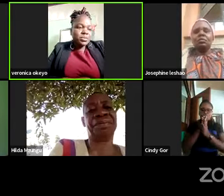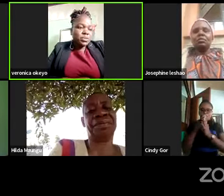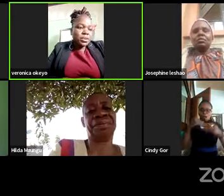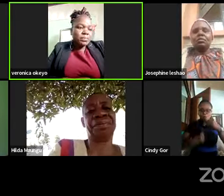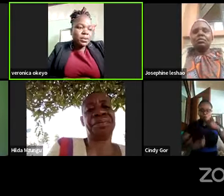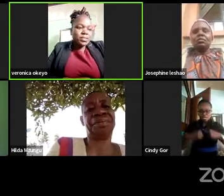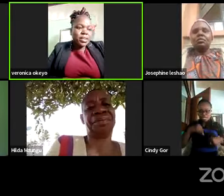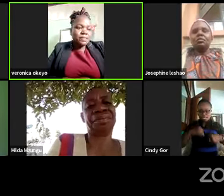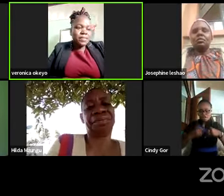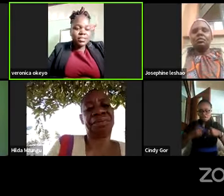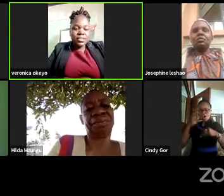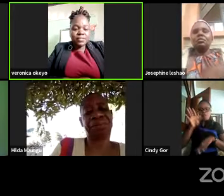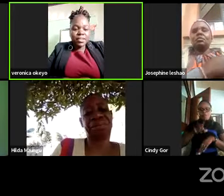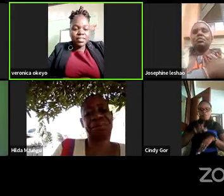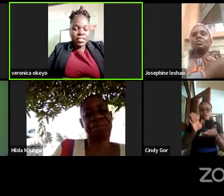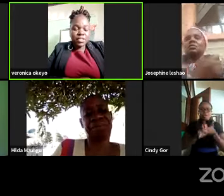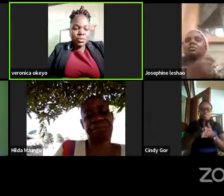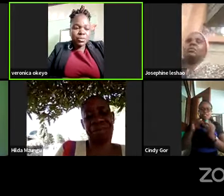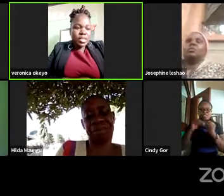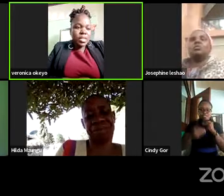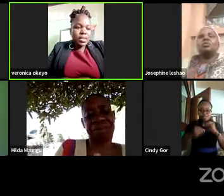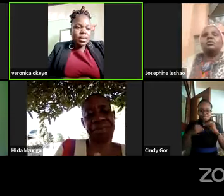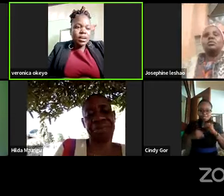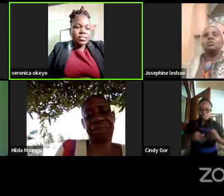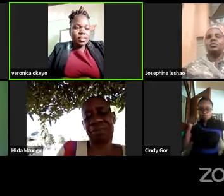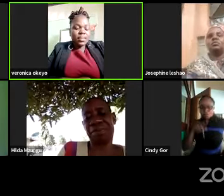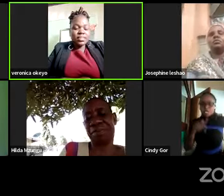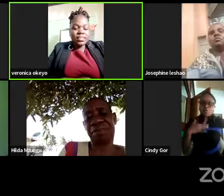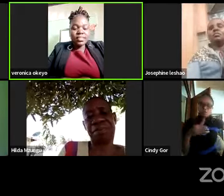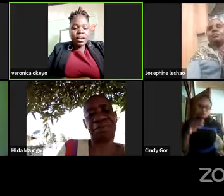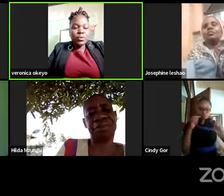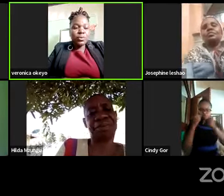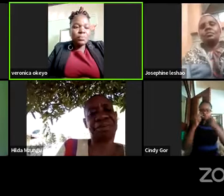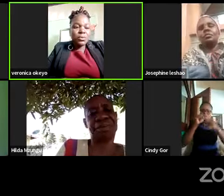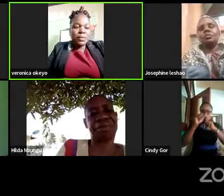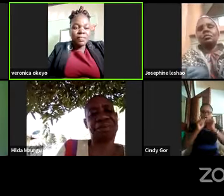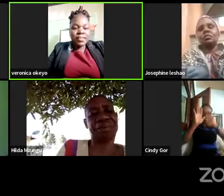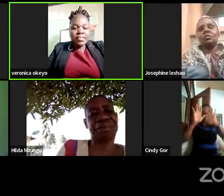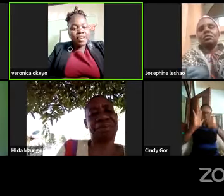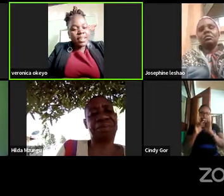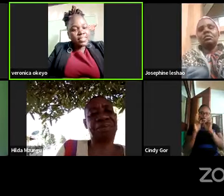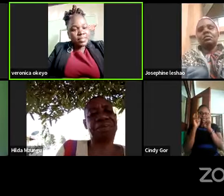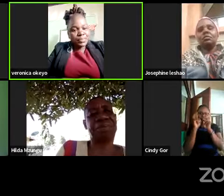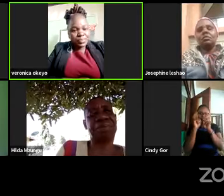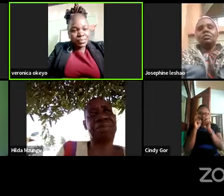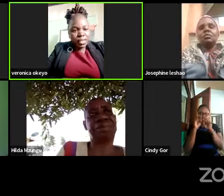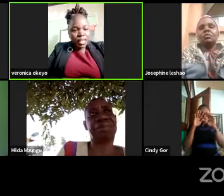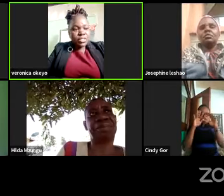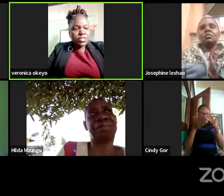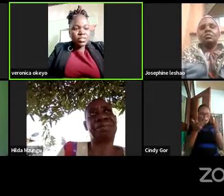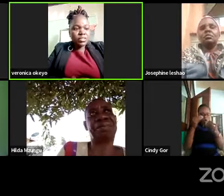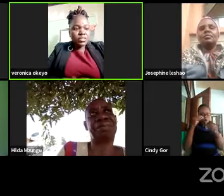talk about a very significant issue. And this is how corruption affects the rights and choices of women